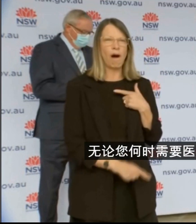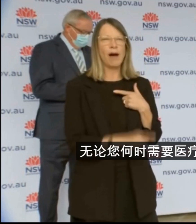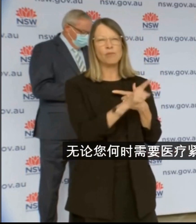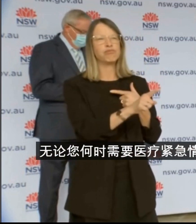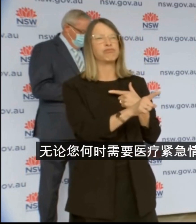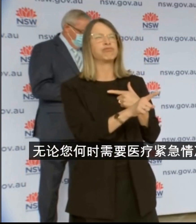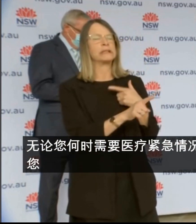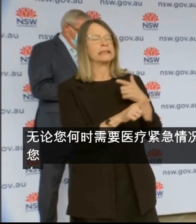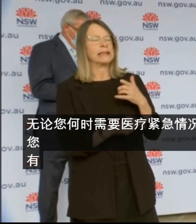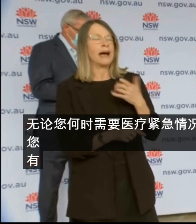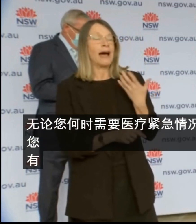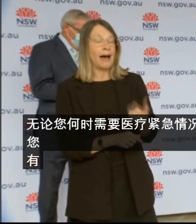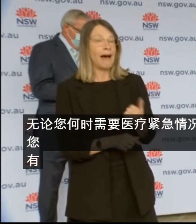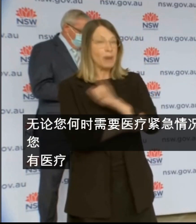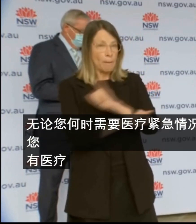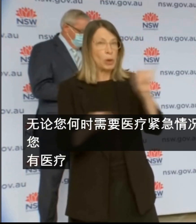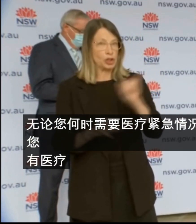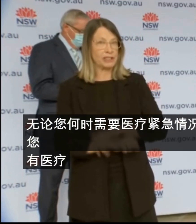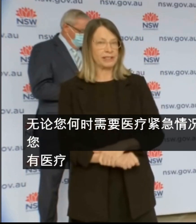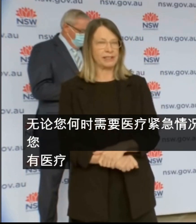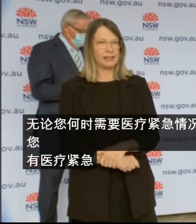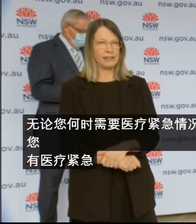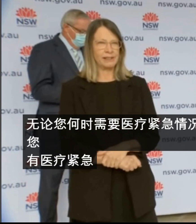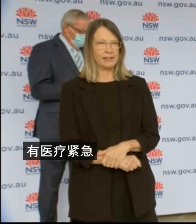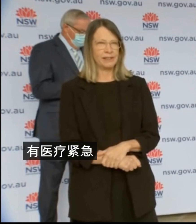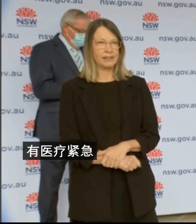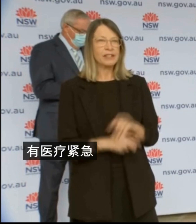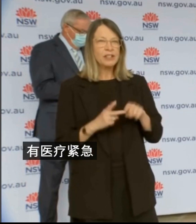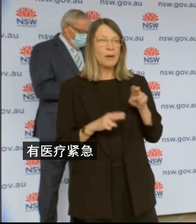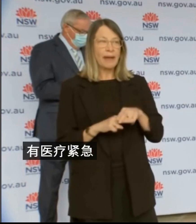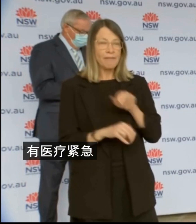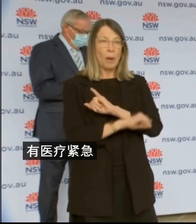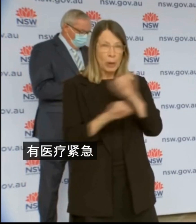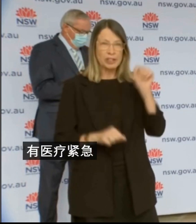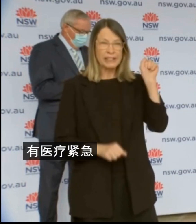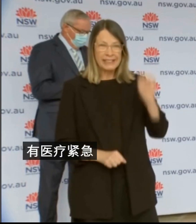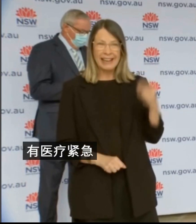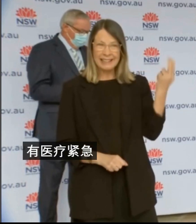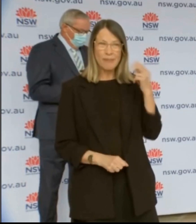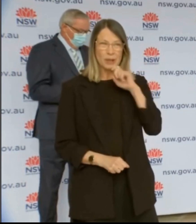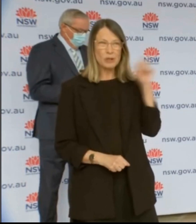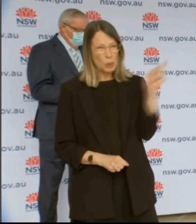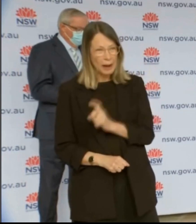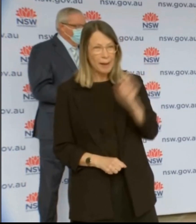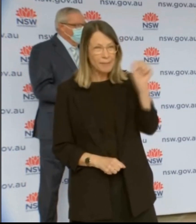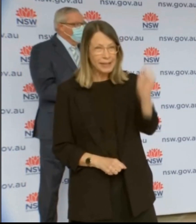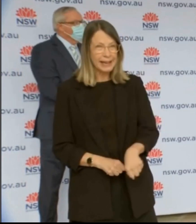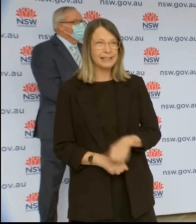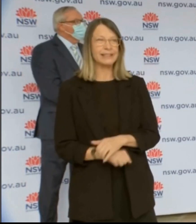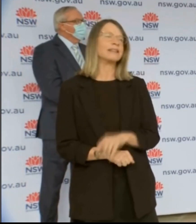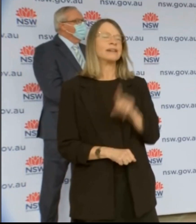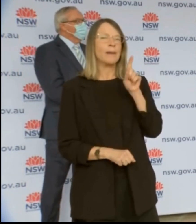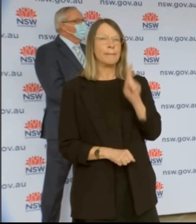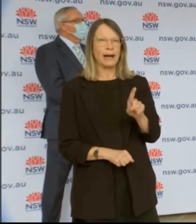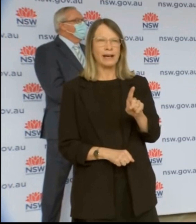medical emergency, you have a medical emergency, New South Wales Ambulance will respond to you. But what we know is